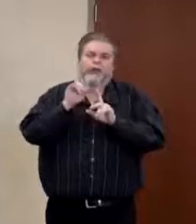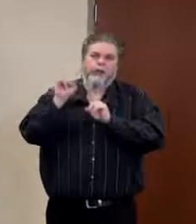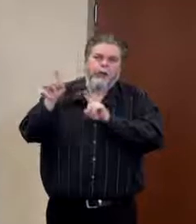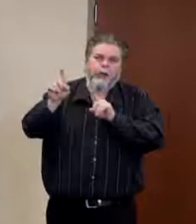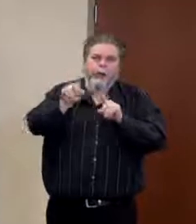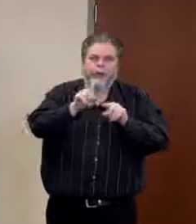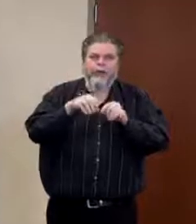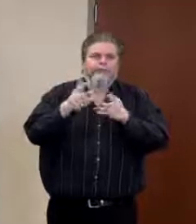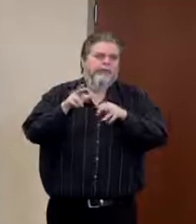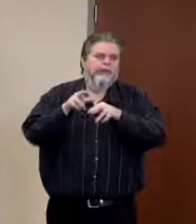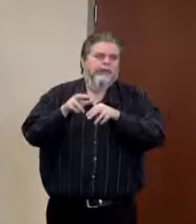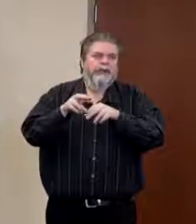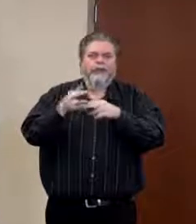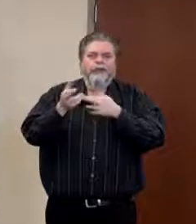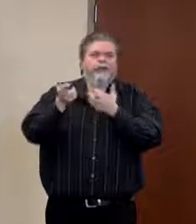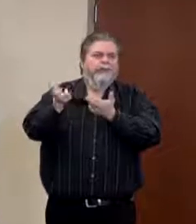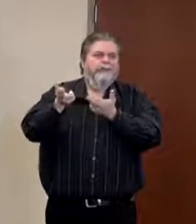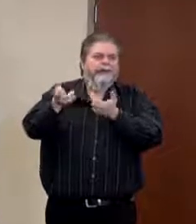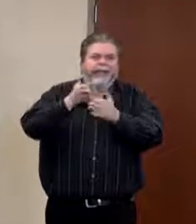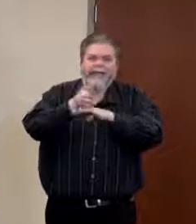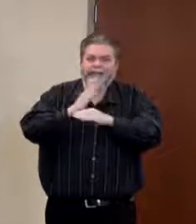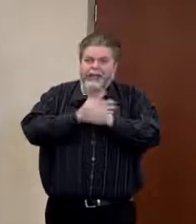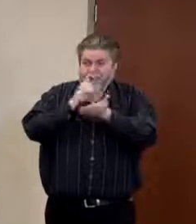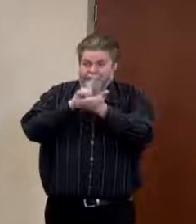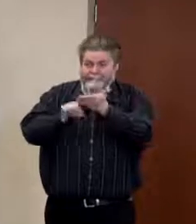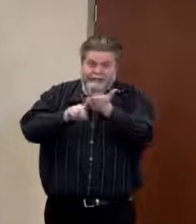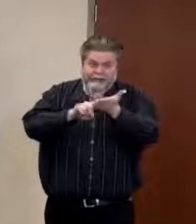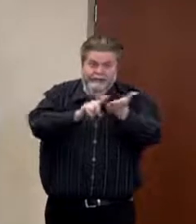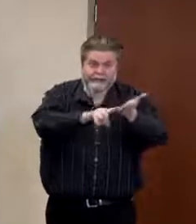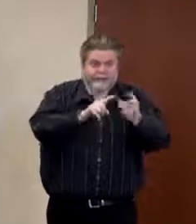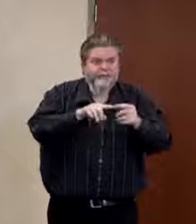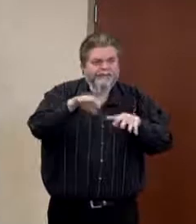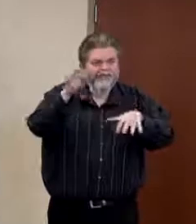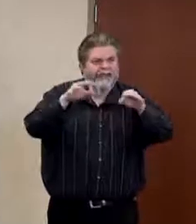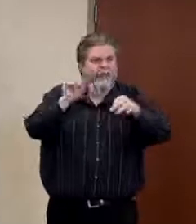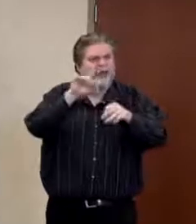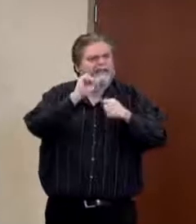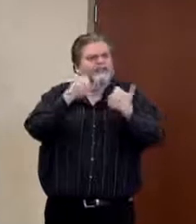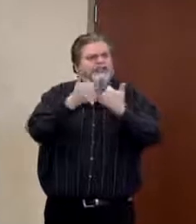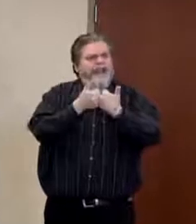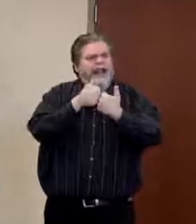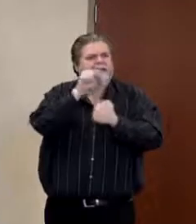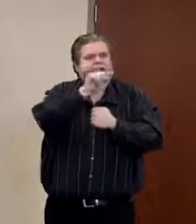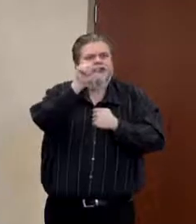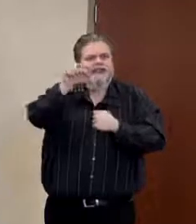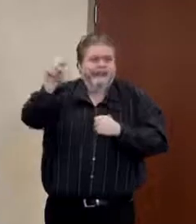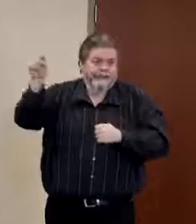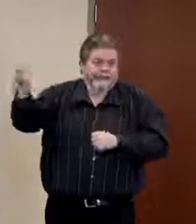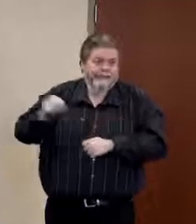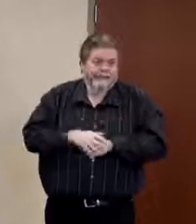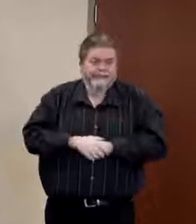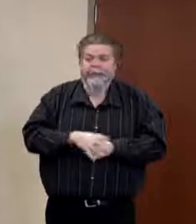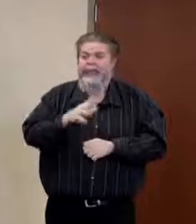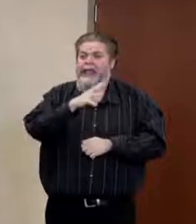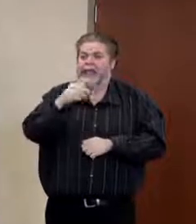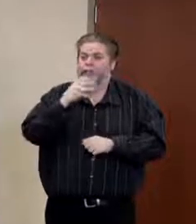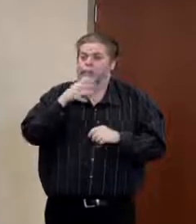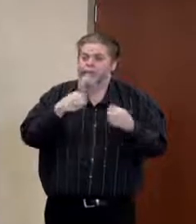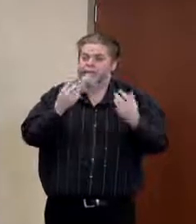them recommendations if there is, in fact, some challenges there. We're going to also provide some pretty